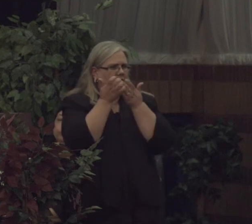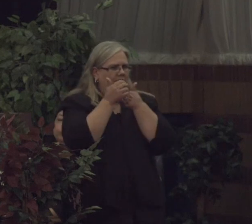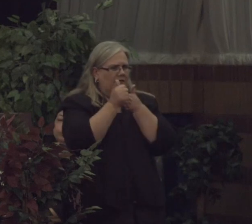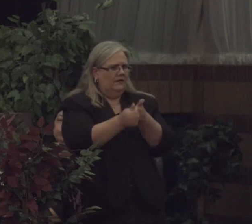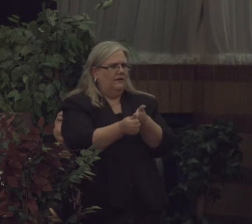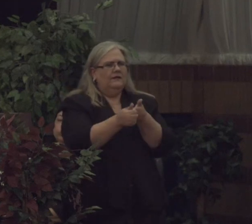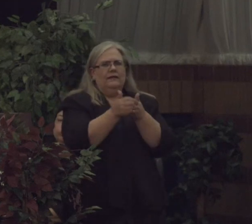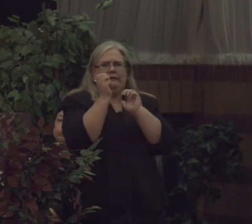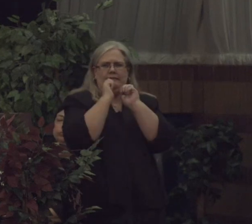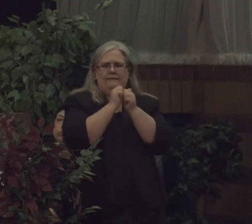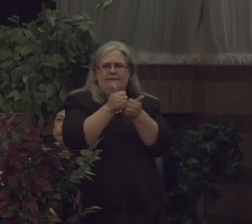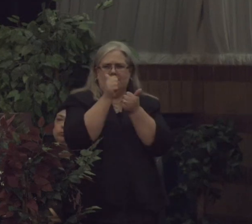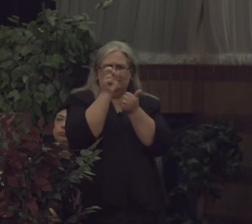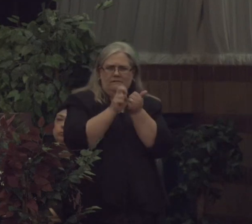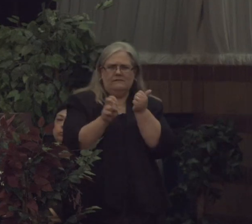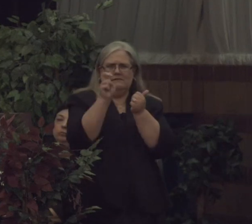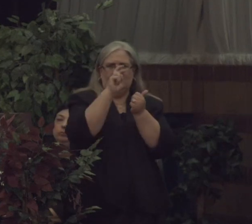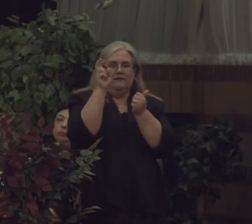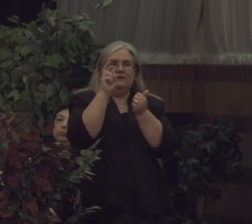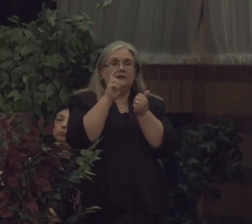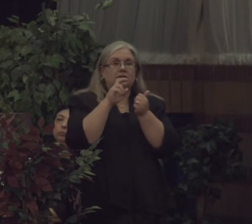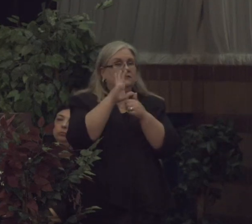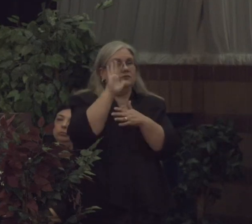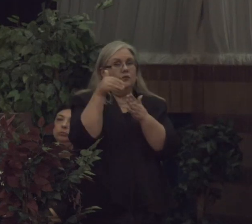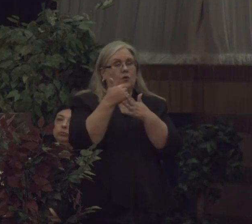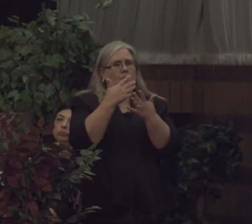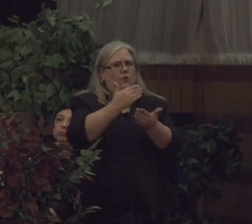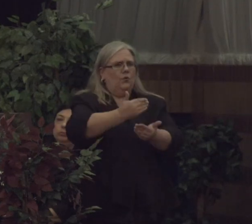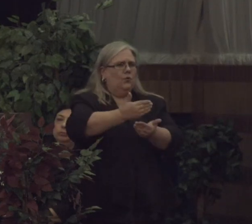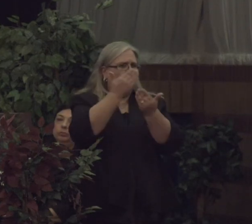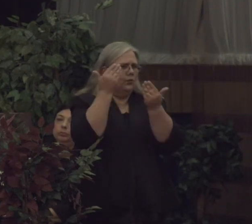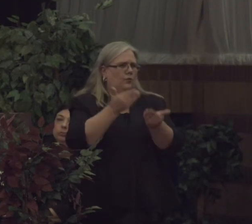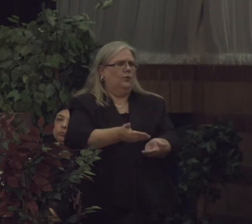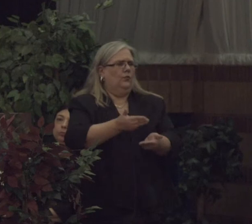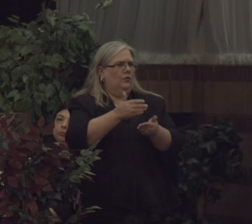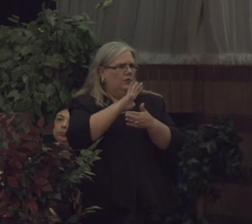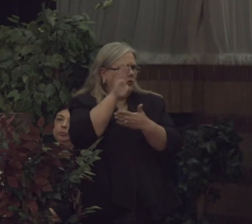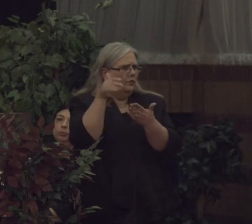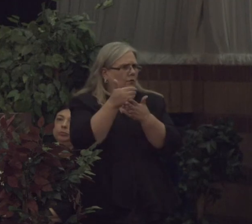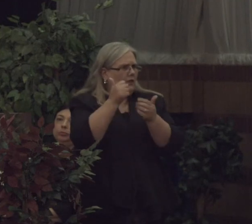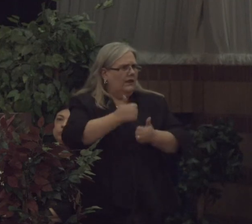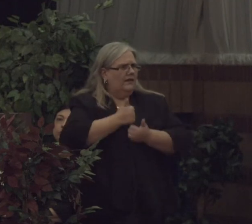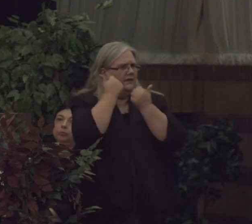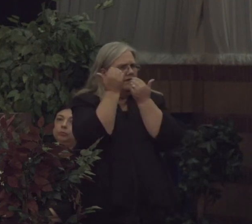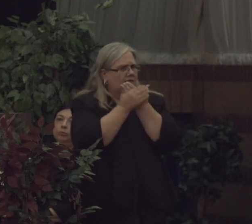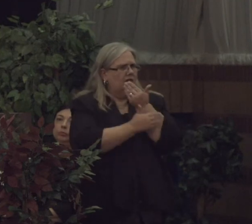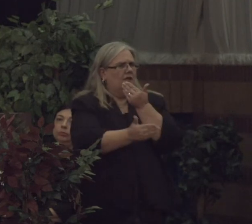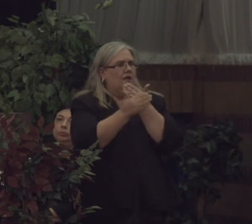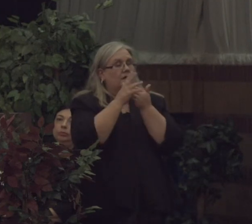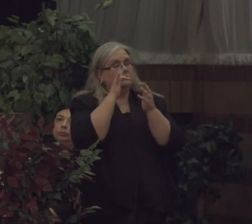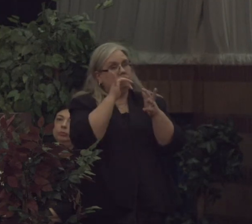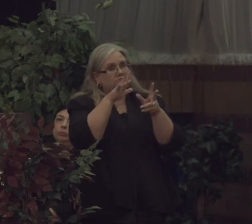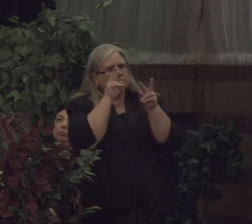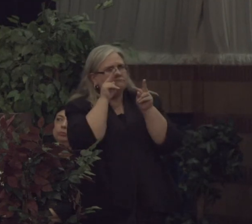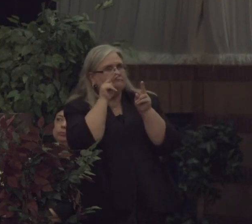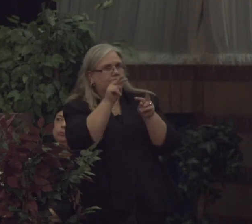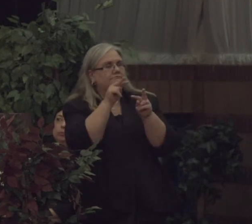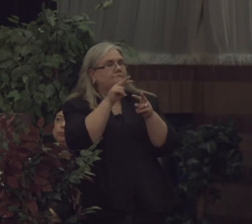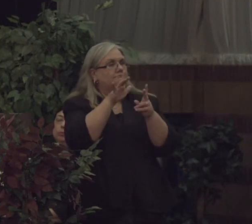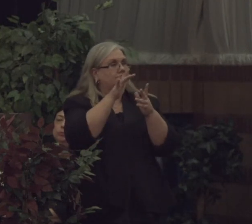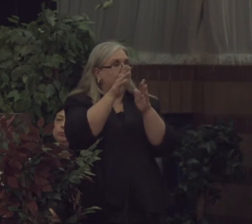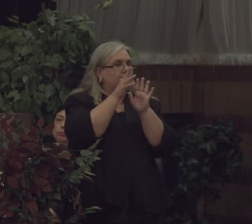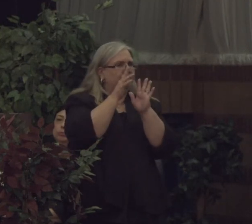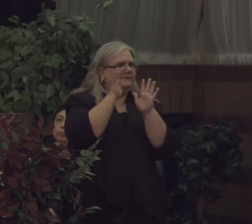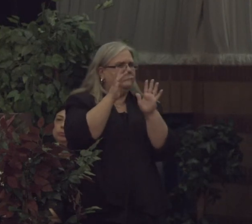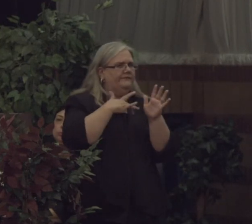true? It's all daunting to think about, our whole lives ahead of us. In this moment, we look ahead, and the thought of it all can feel